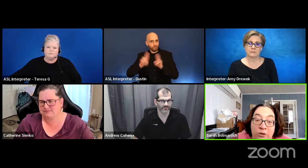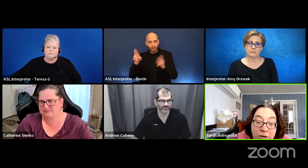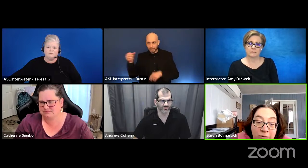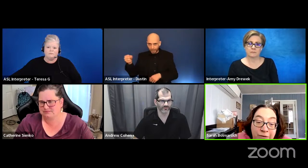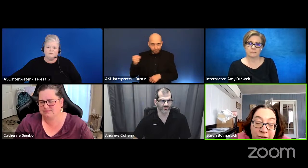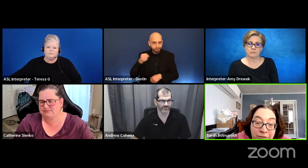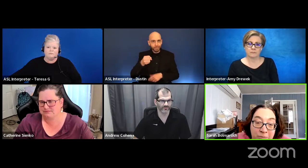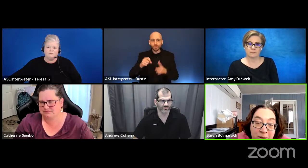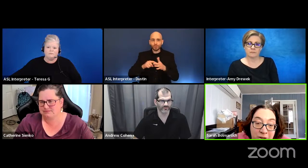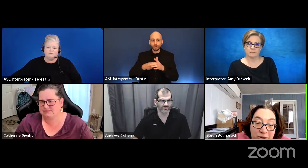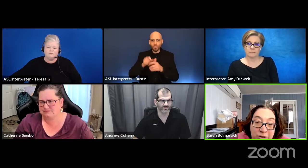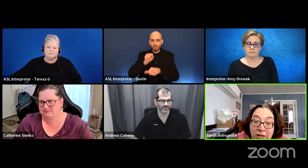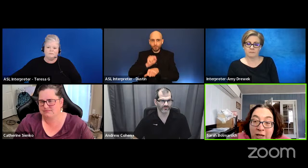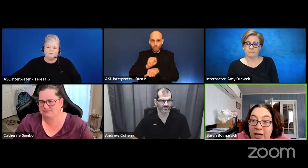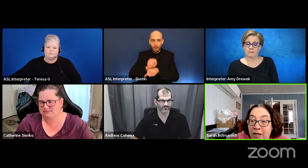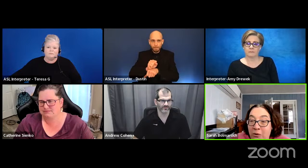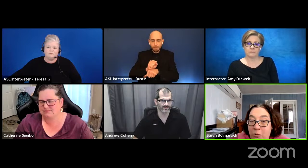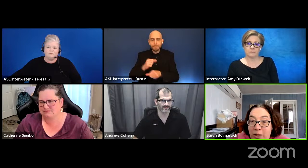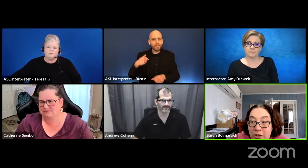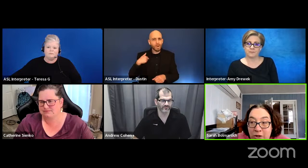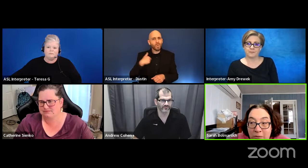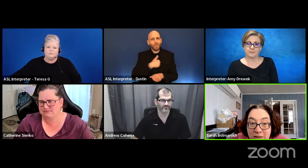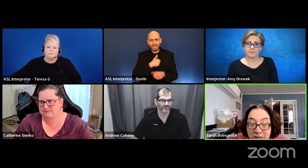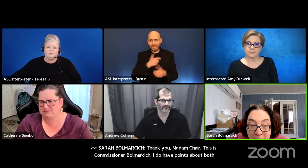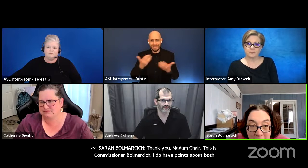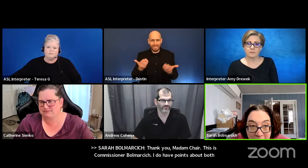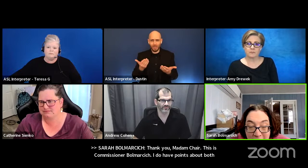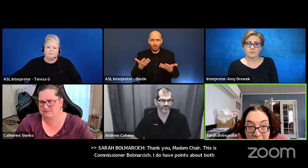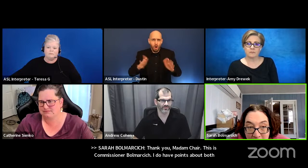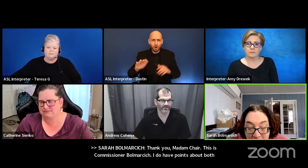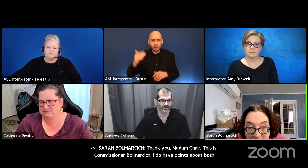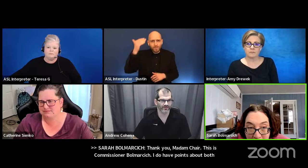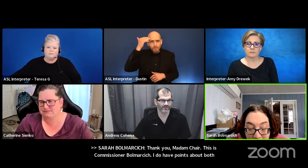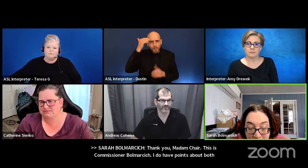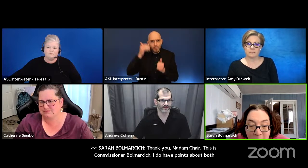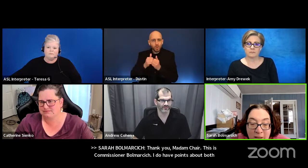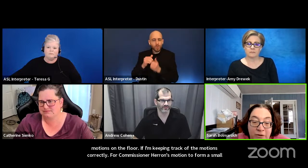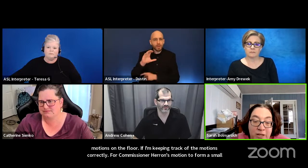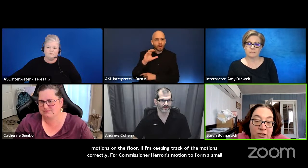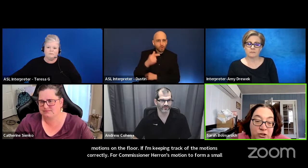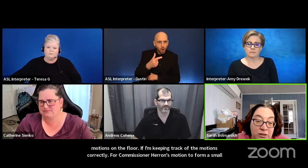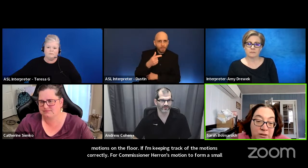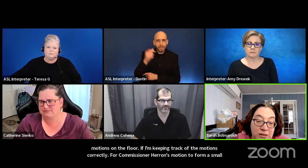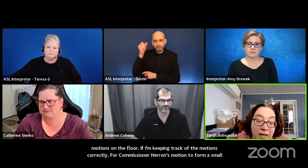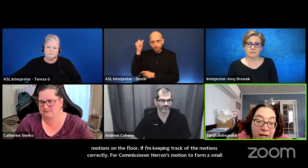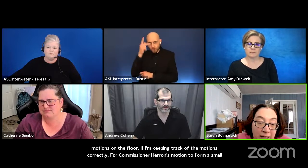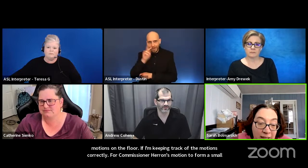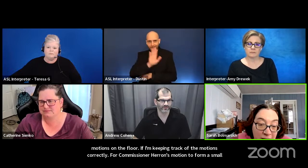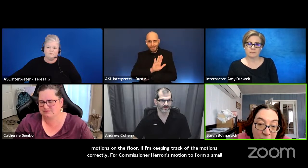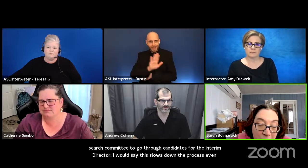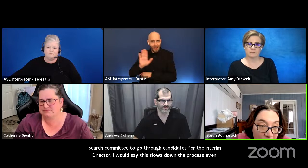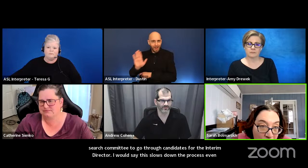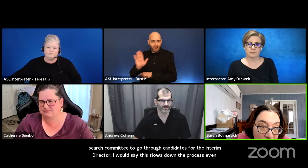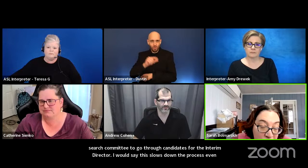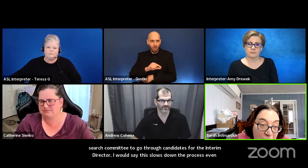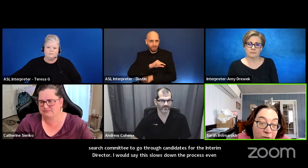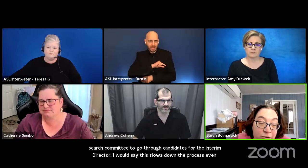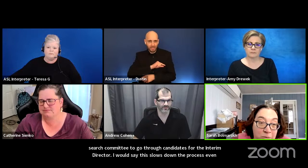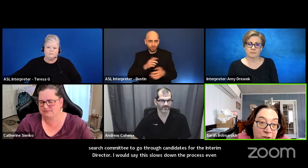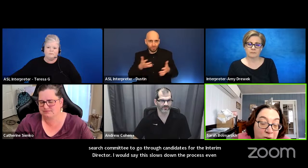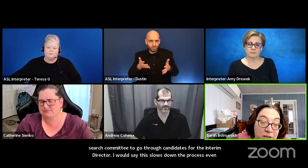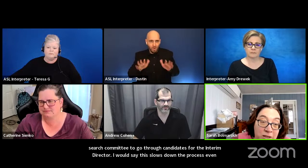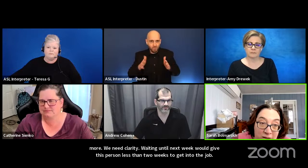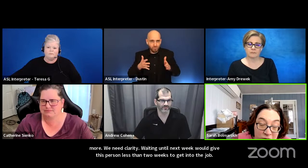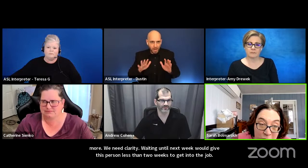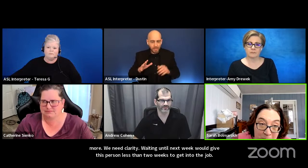think we're all very familiar with Carmen Smith and Sue K. Knifel's qualifications. And I think we all also